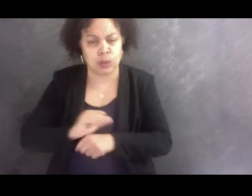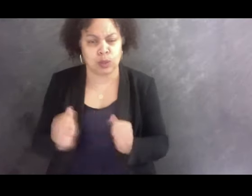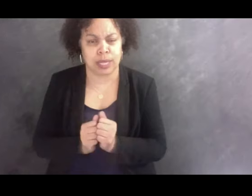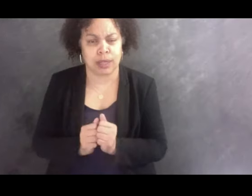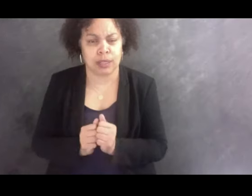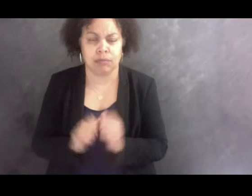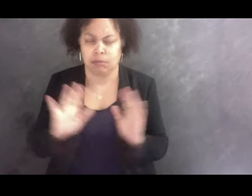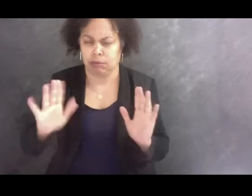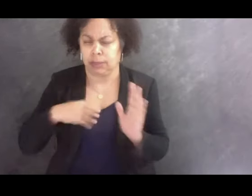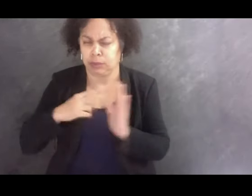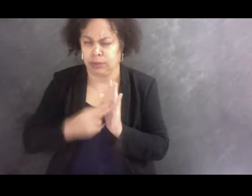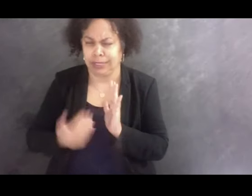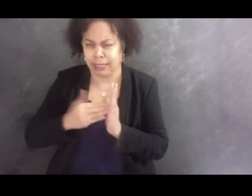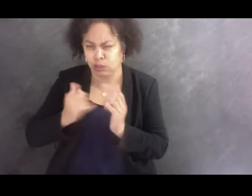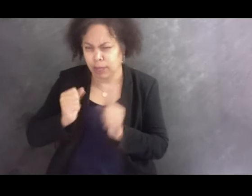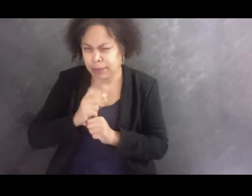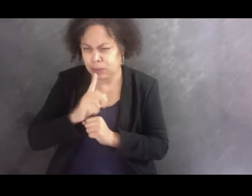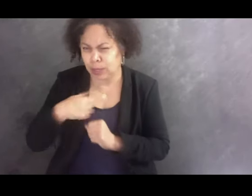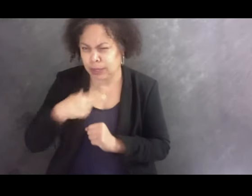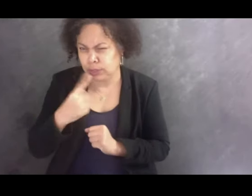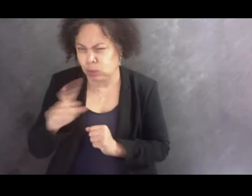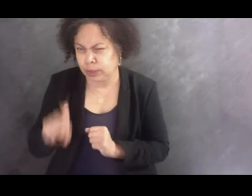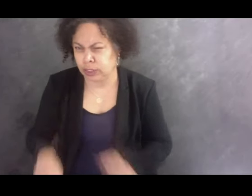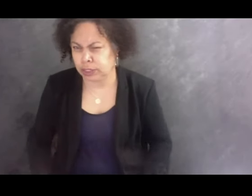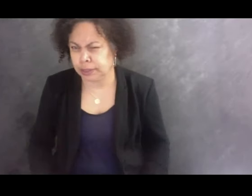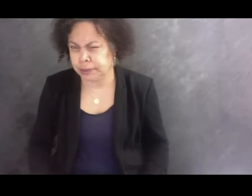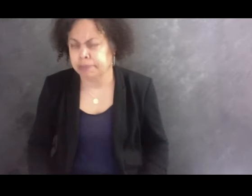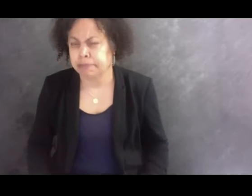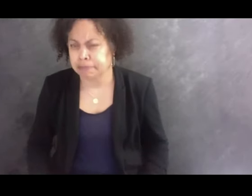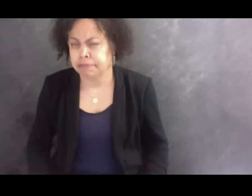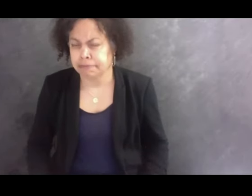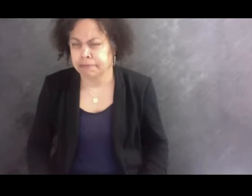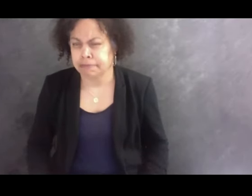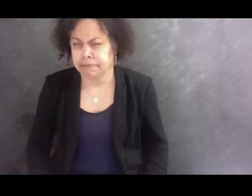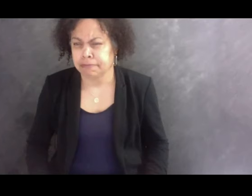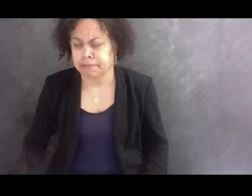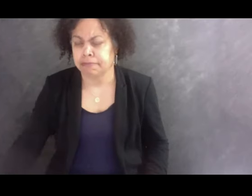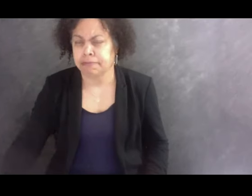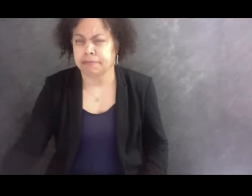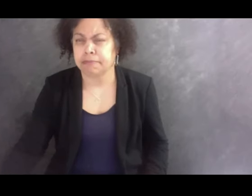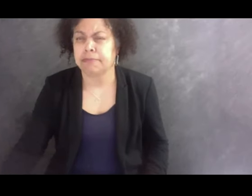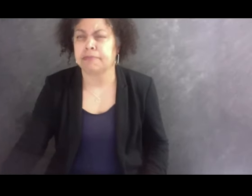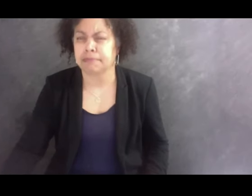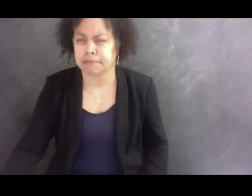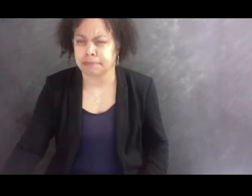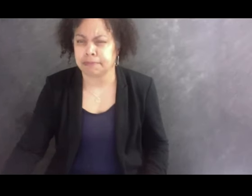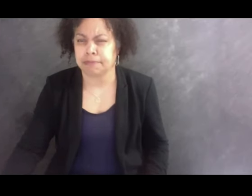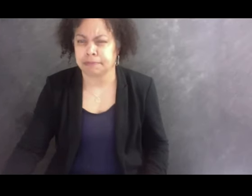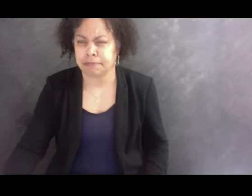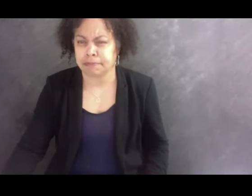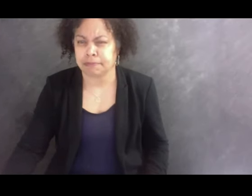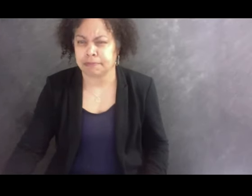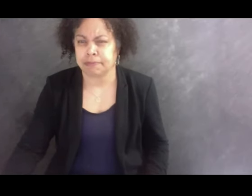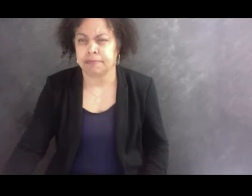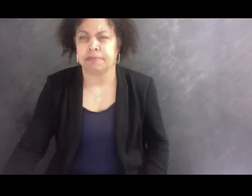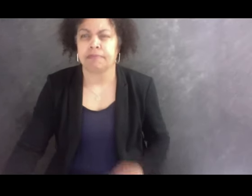understand this question. Okay, I see. This person is asking if